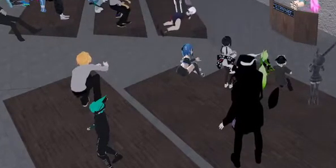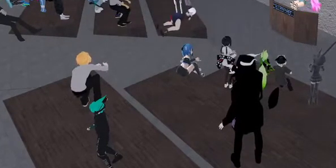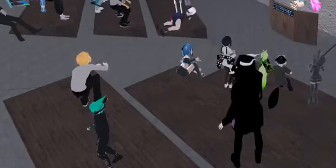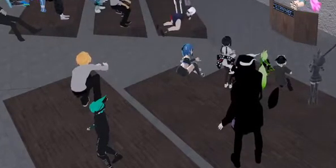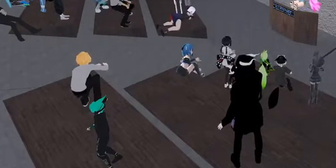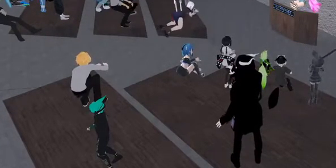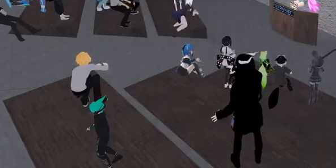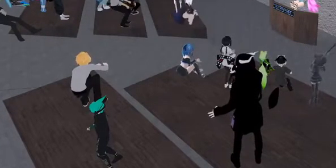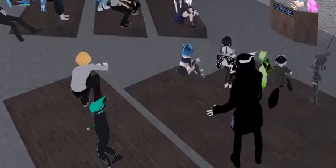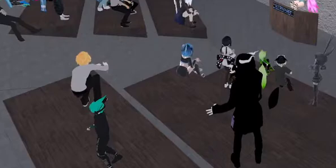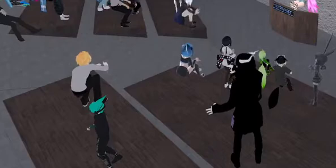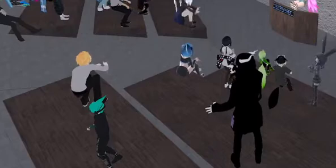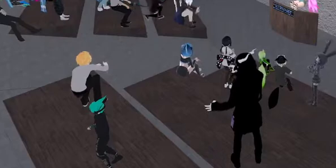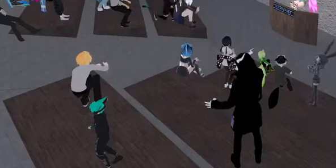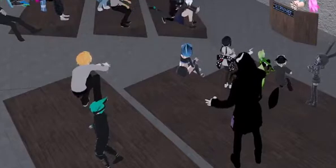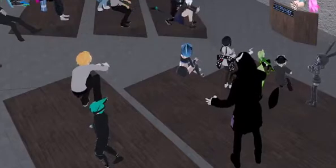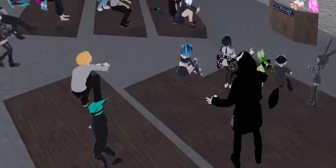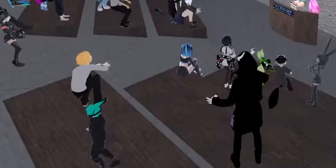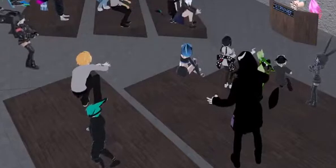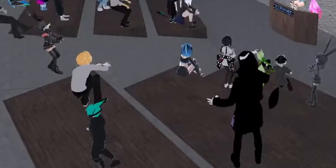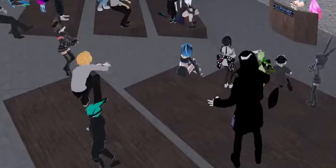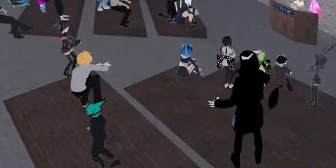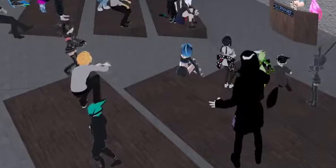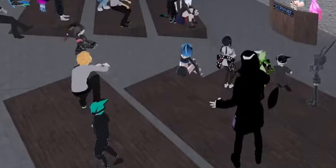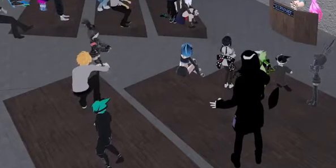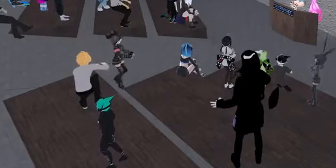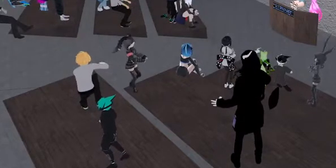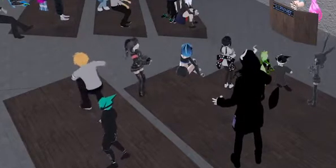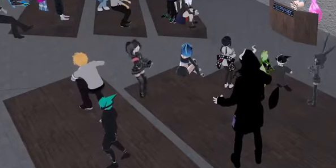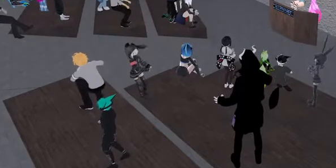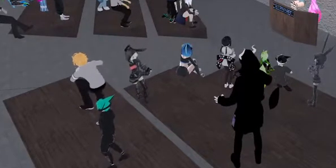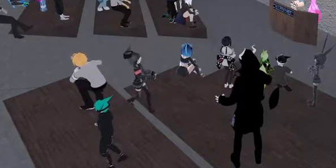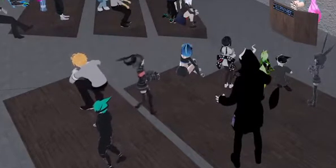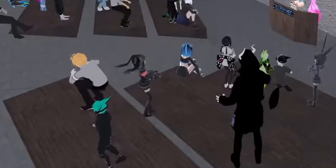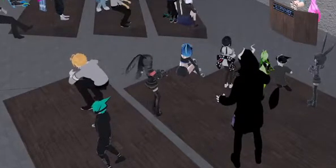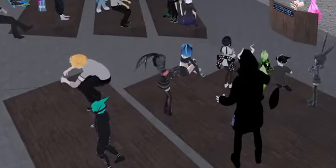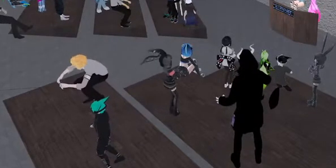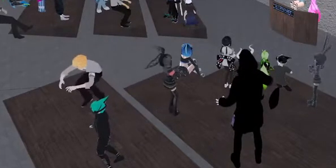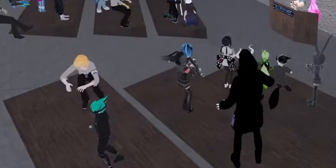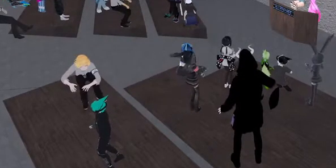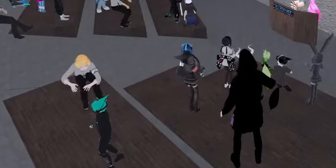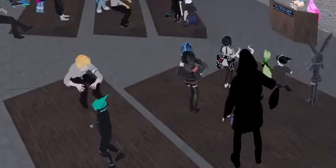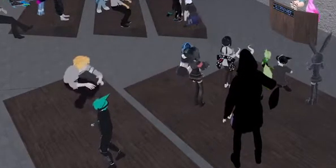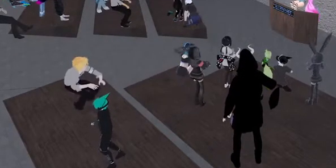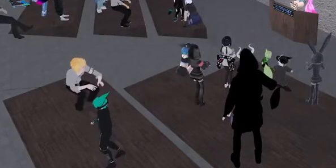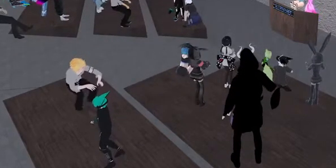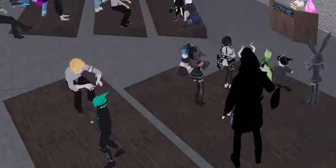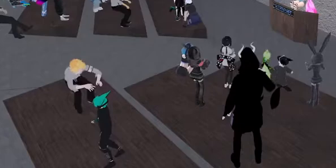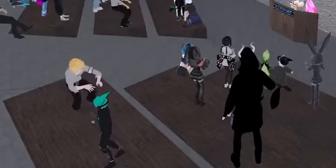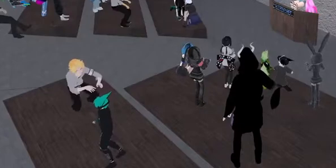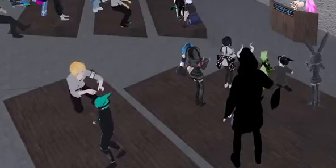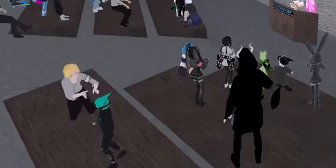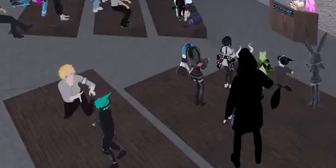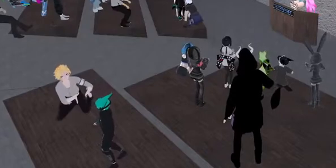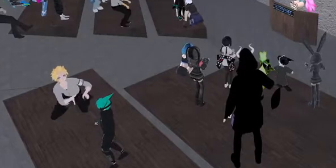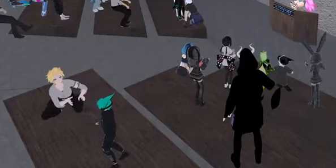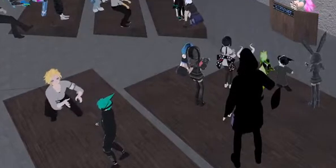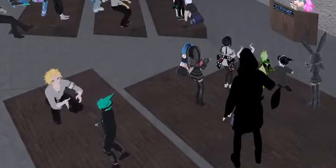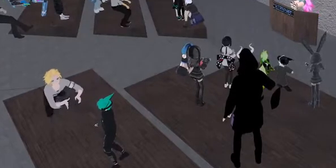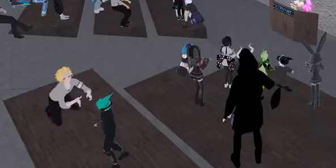little annoying, but it's important, and I really appreciate it. So I'm going to wait for everyone to change into